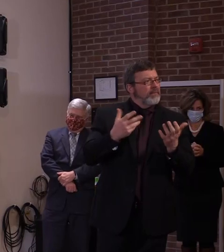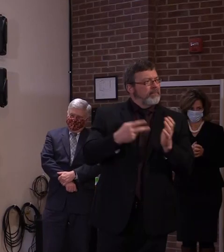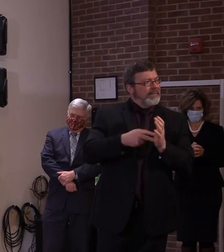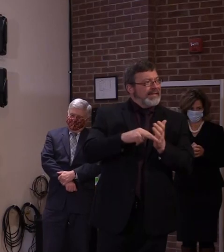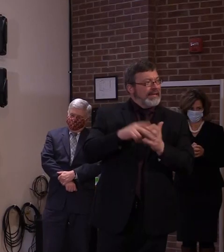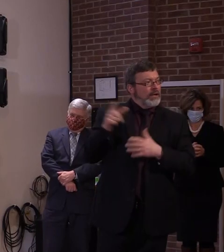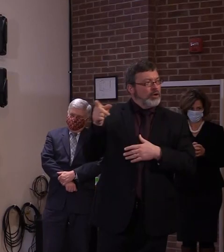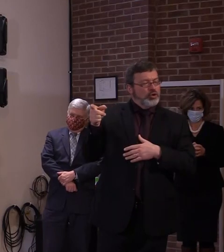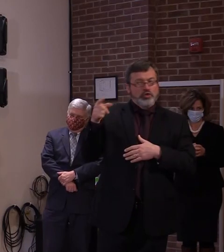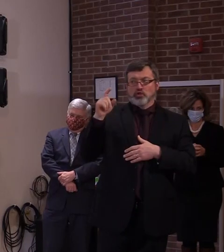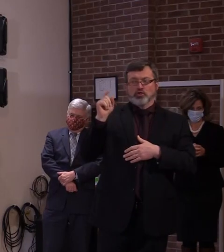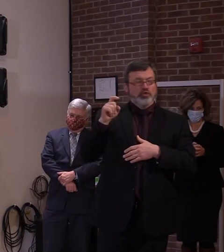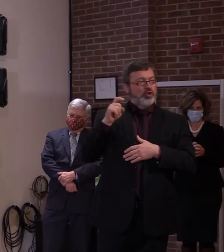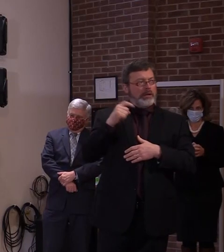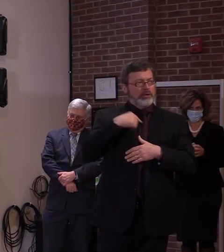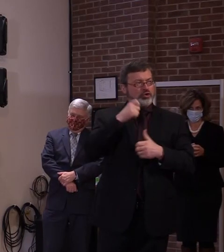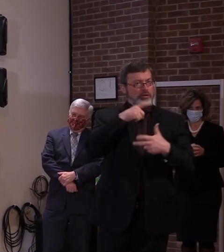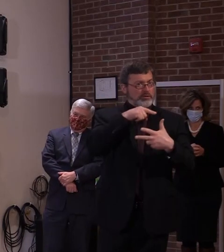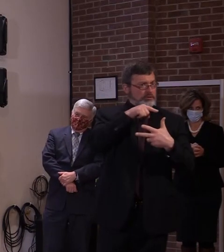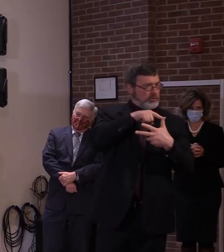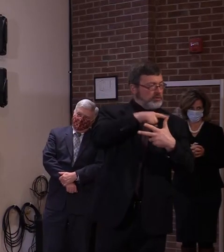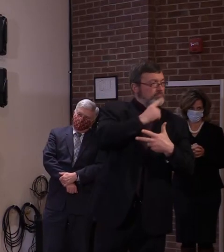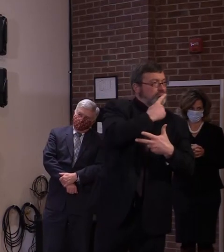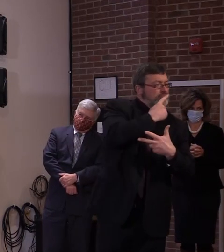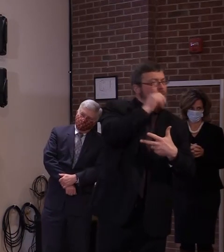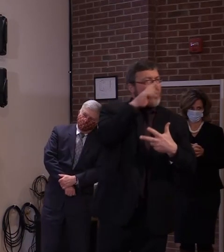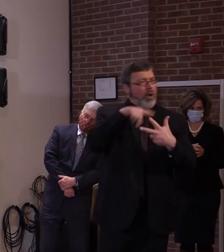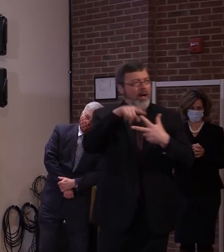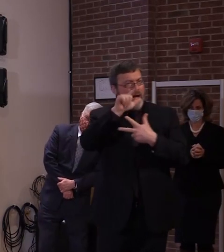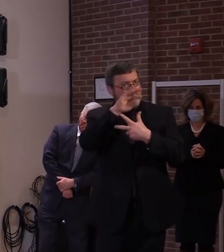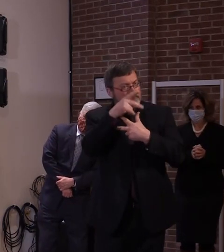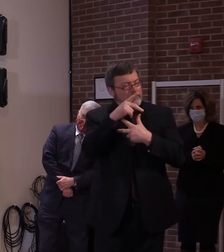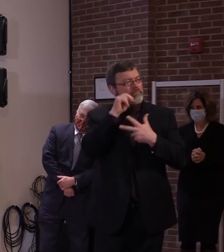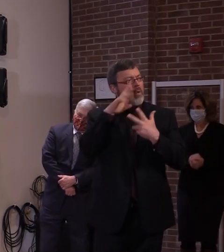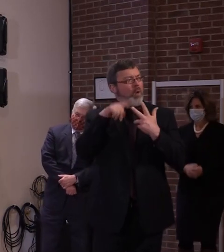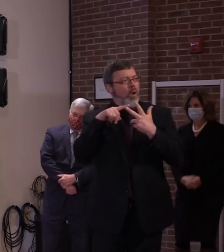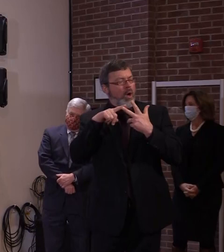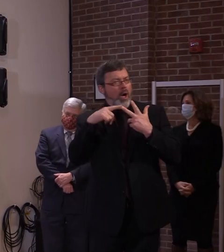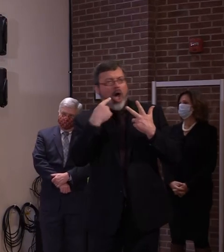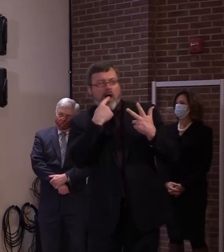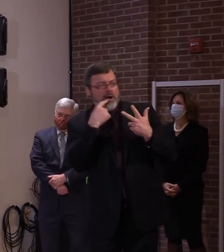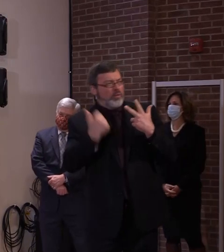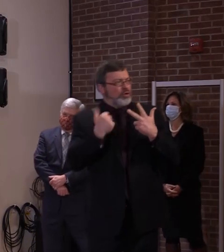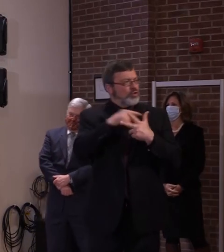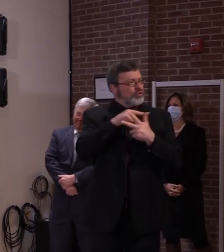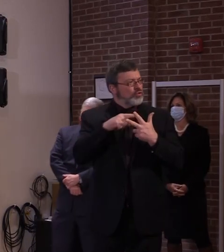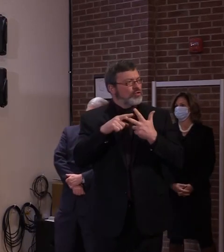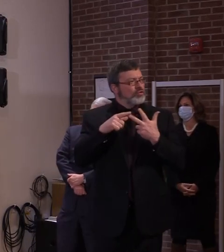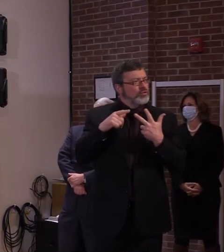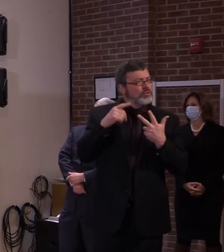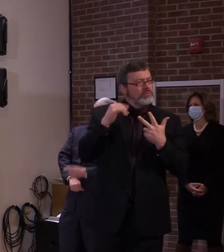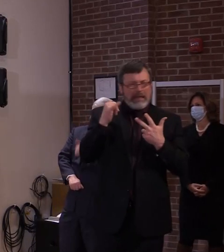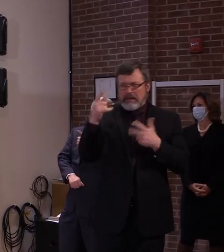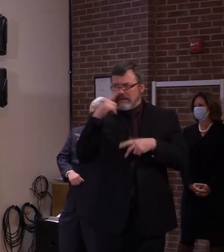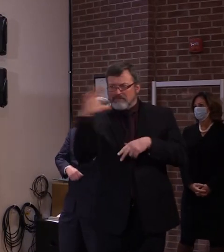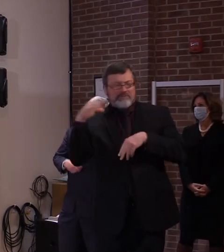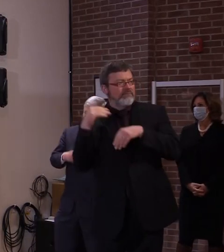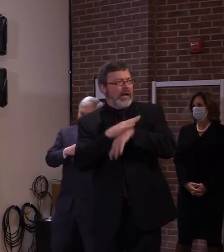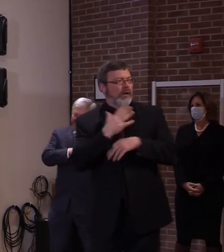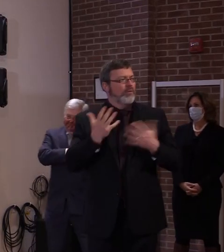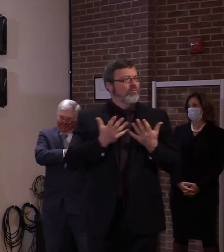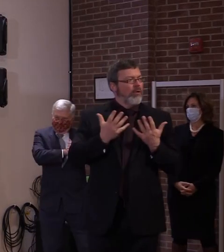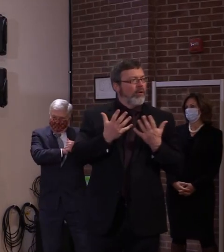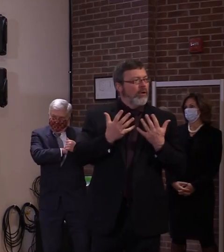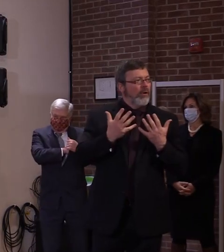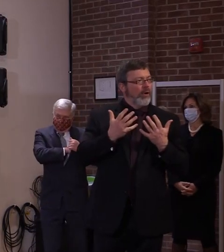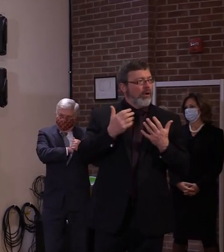want to be tested, or you're just someone who wants to be cautious, which test should people be aiming to get on Thursday to